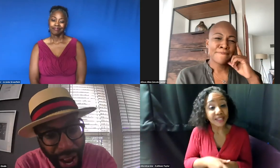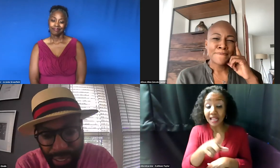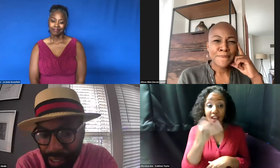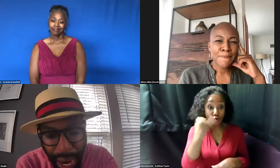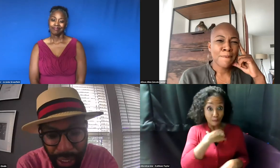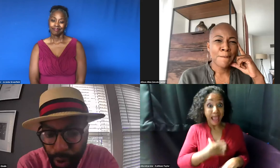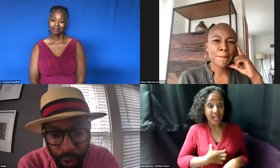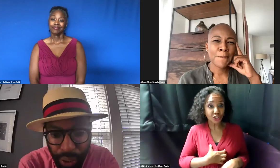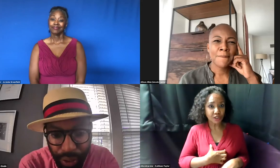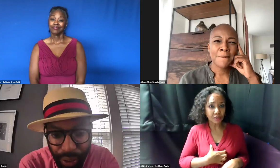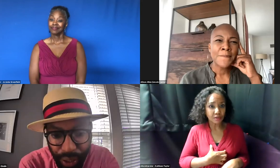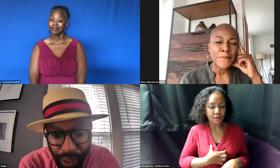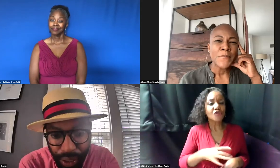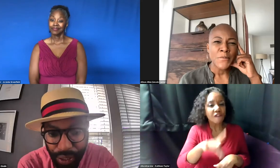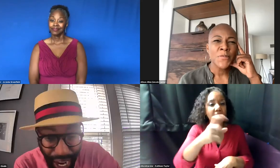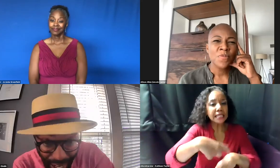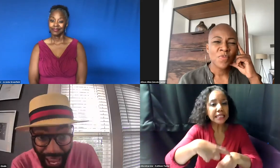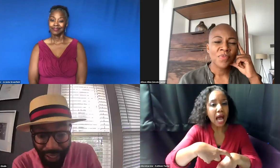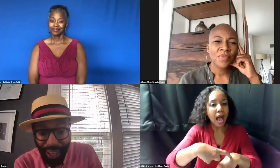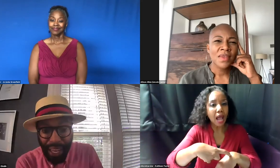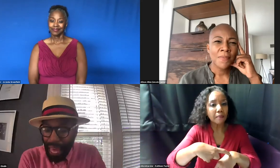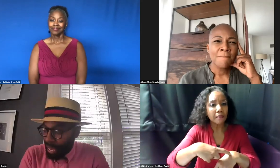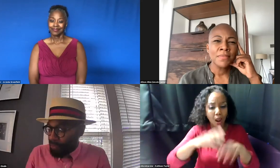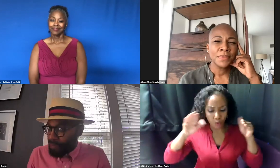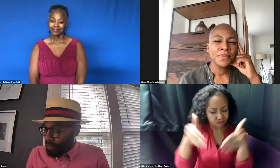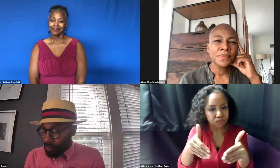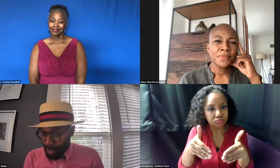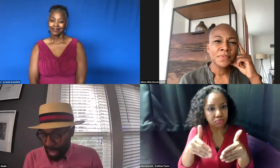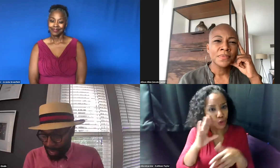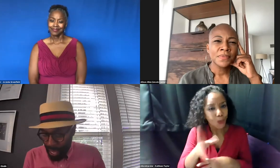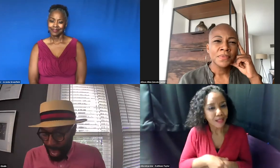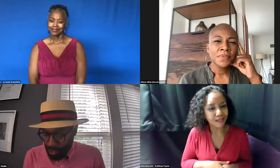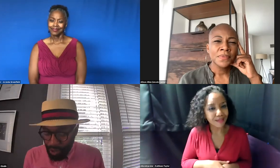something finds the time they devote to it. Mm-hmm. Y'all know that? Like,